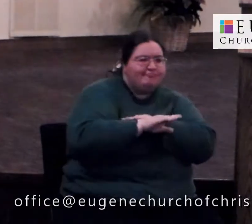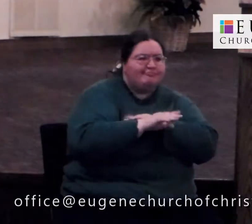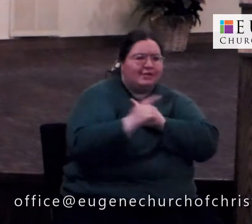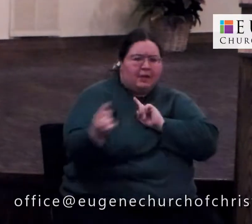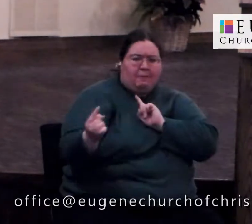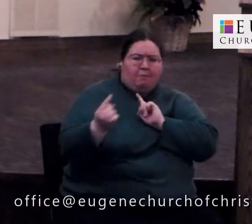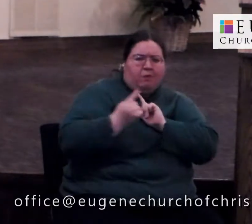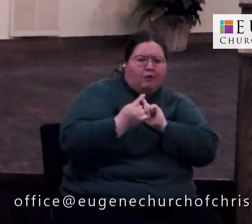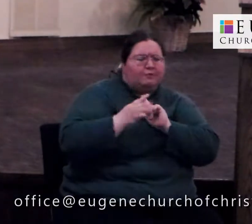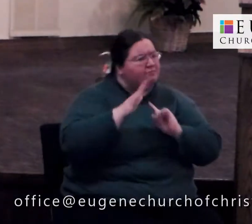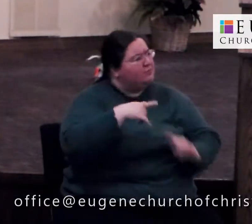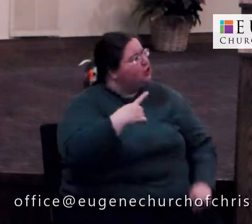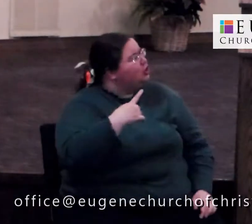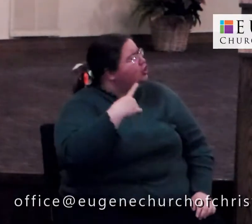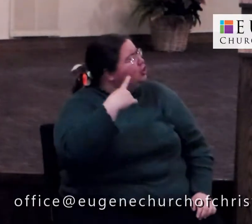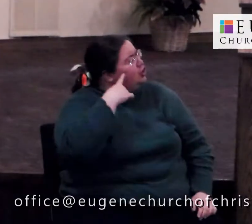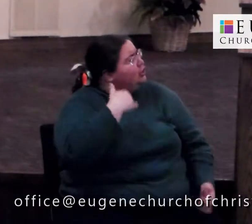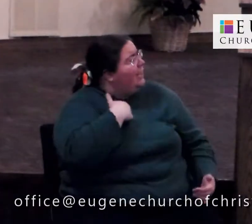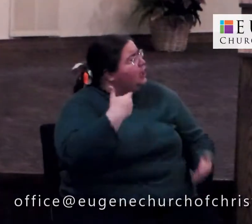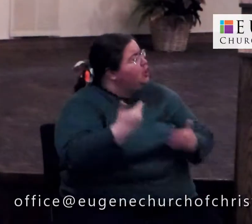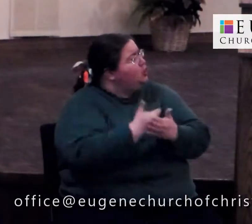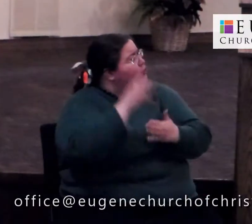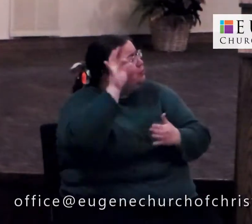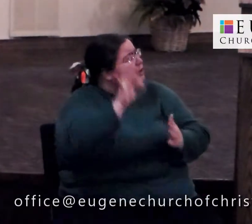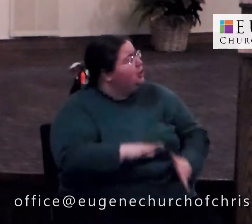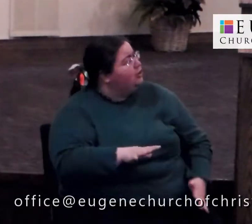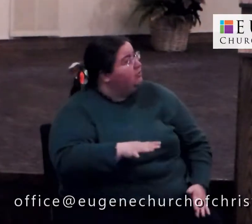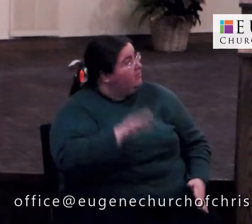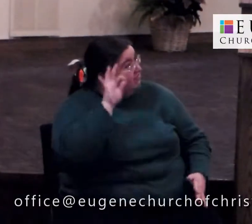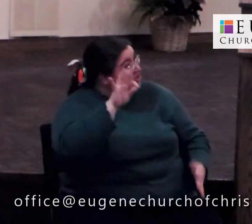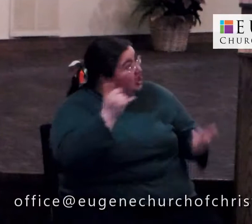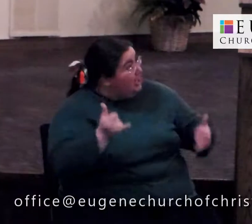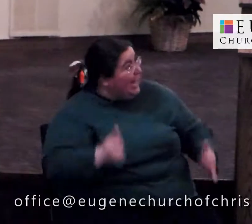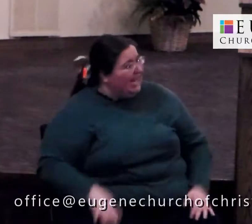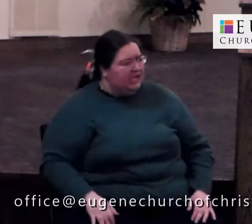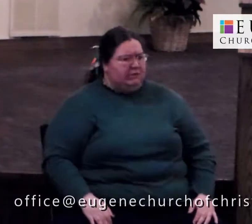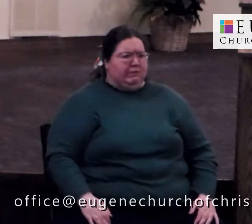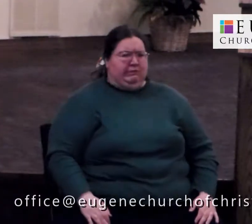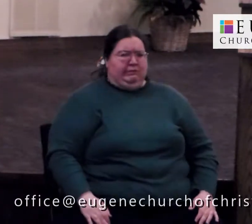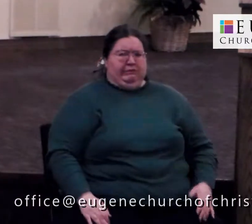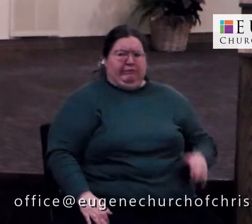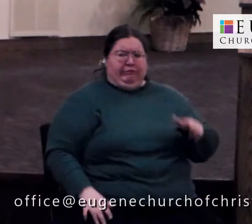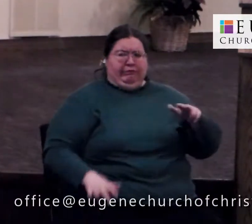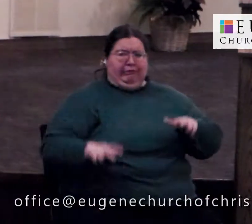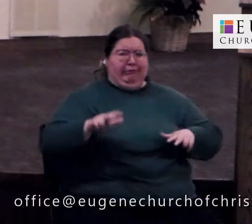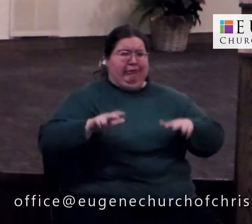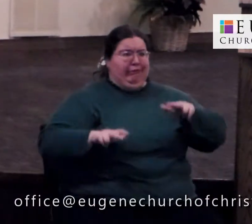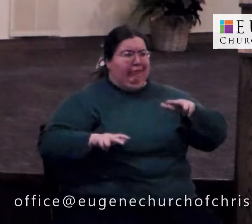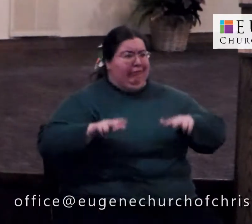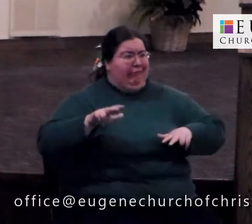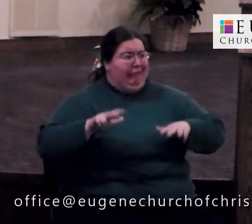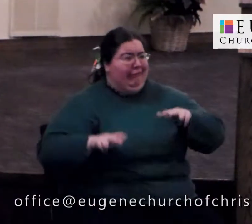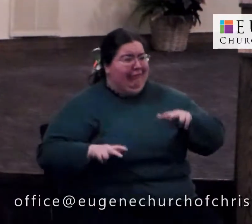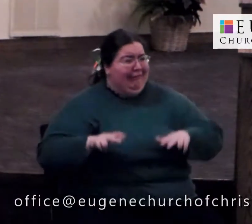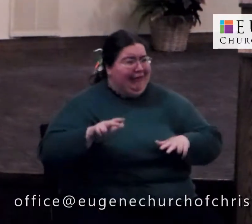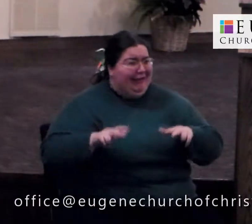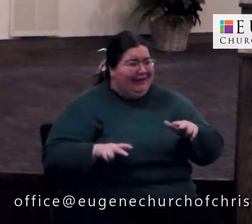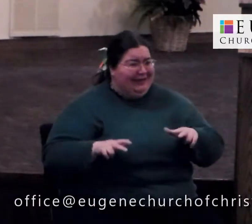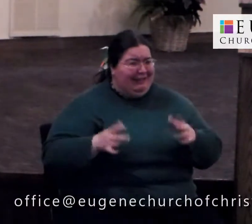a new preacher. Is he preaching today?" How awkward that might be. And then how much more awkward it might be if right behind him someone